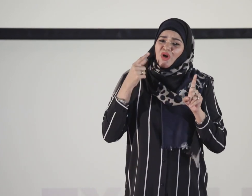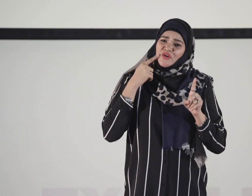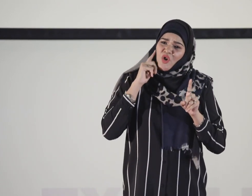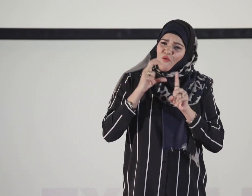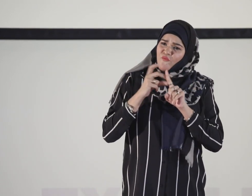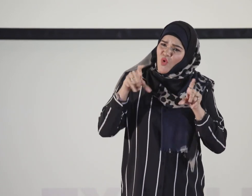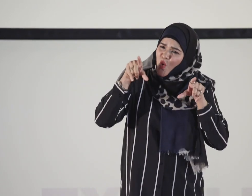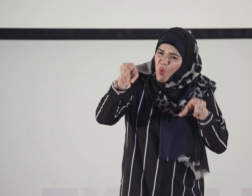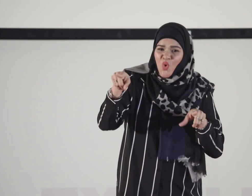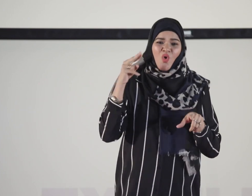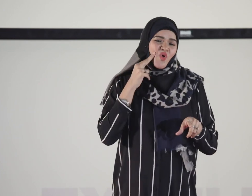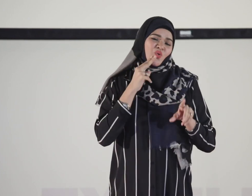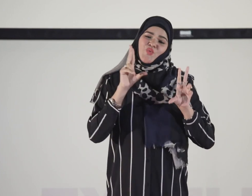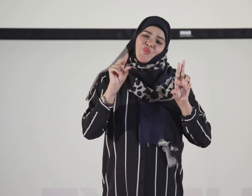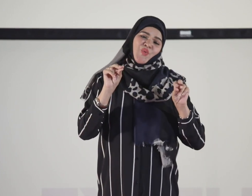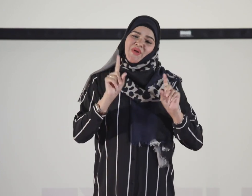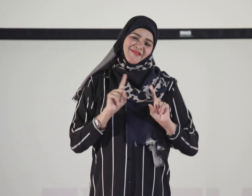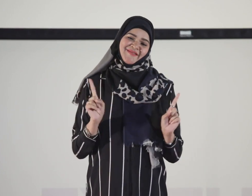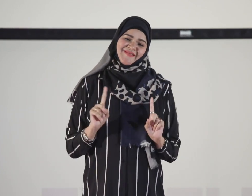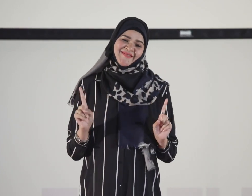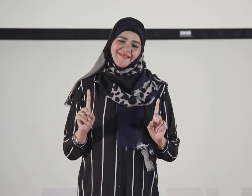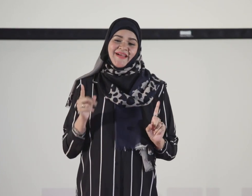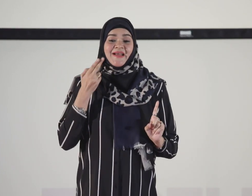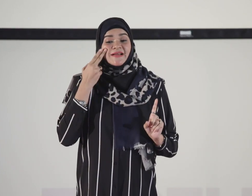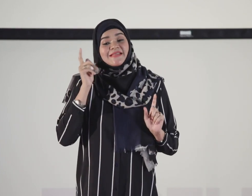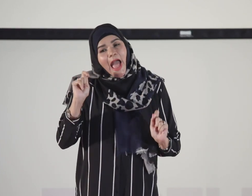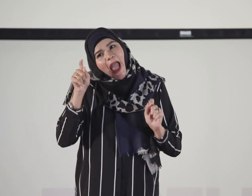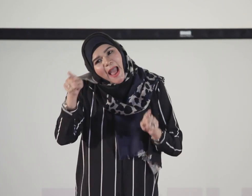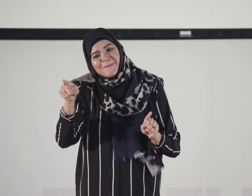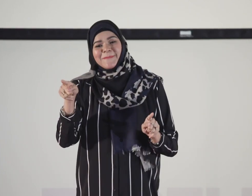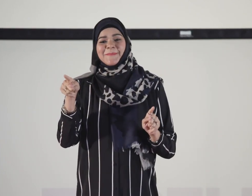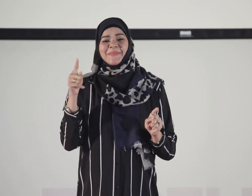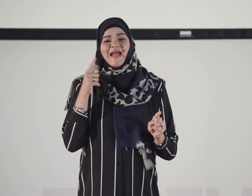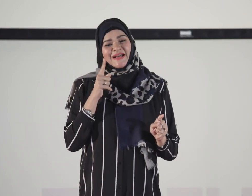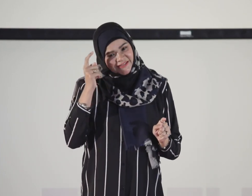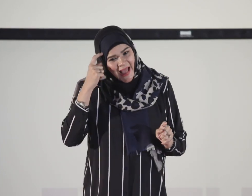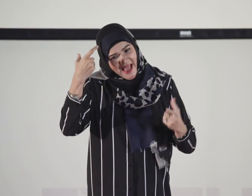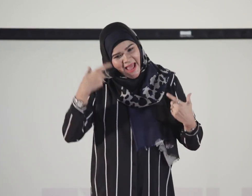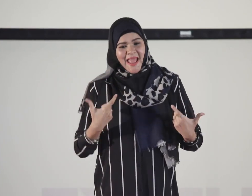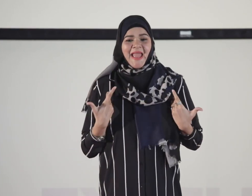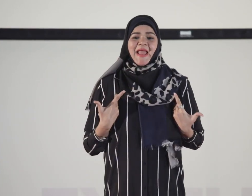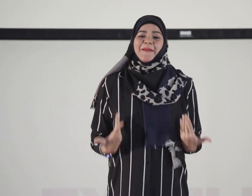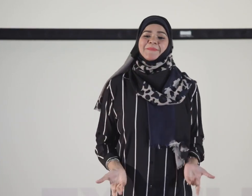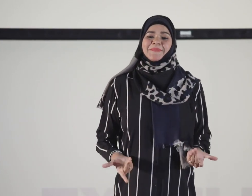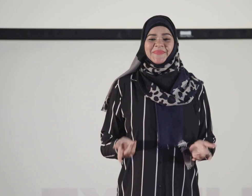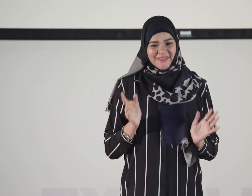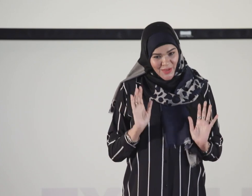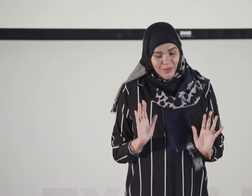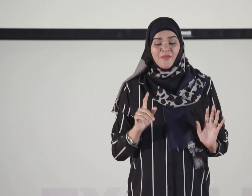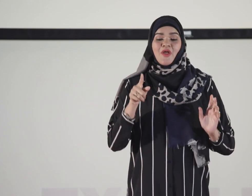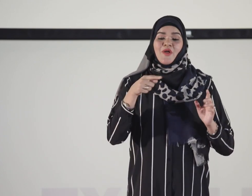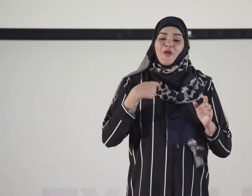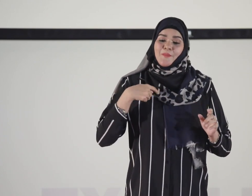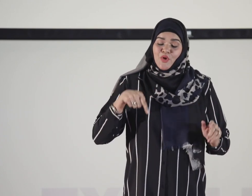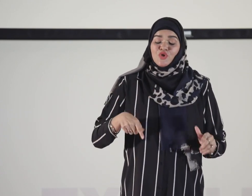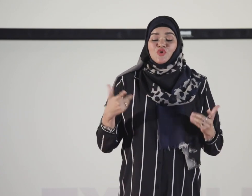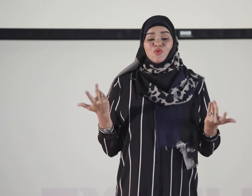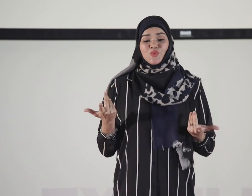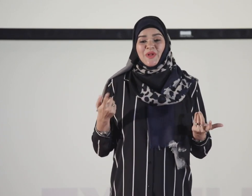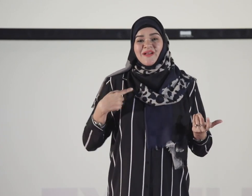Malir. Don't look at a deaf person or a disabled person and think that they can't get success in their life. You're looking